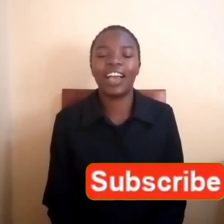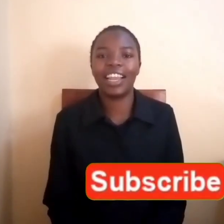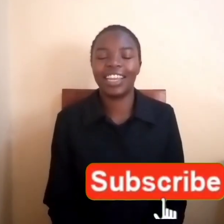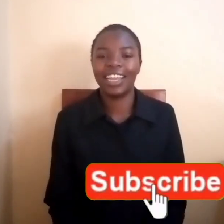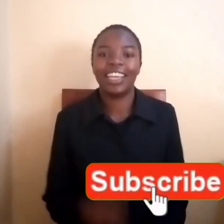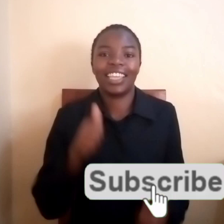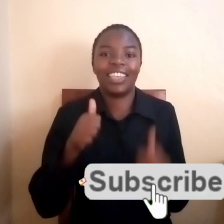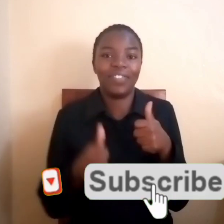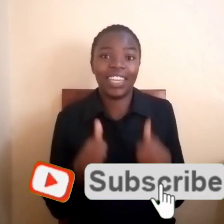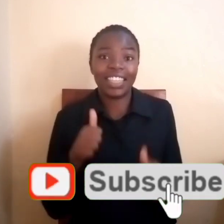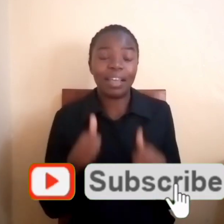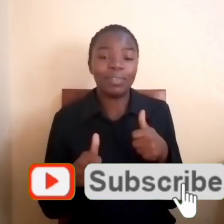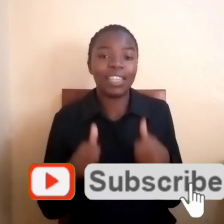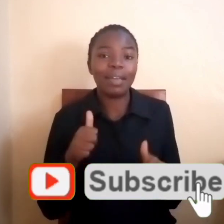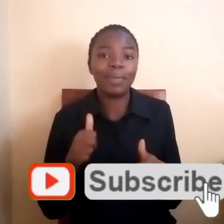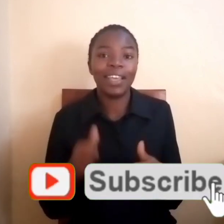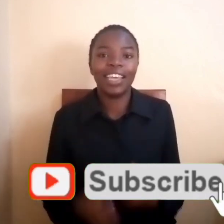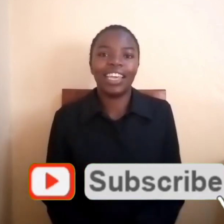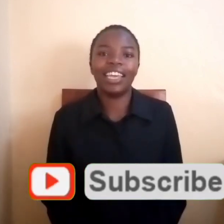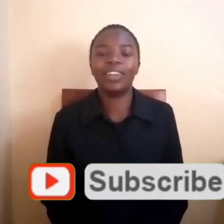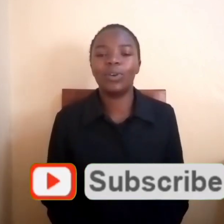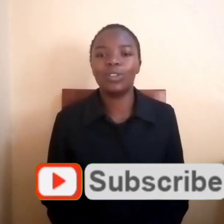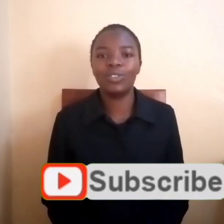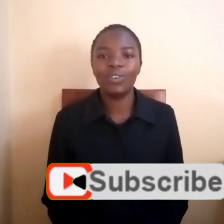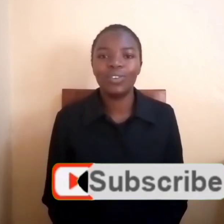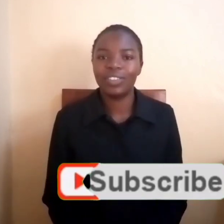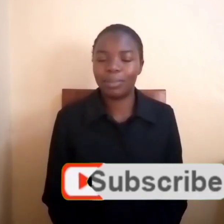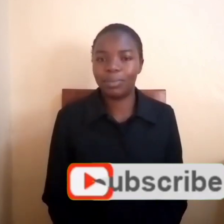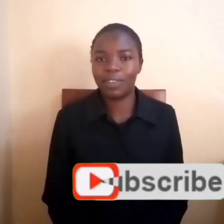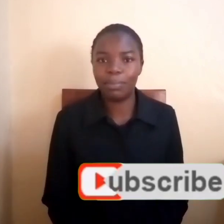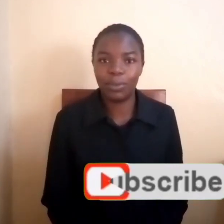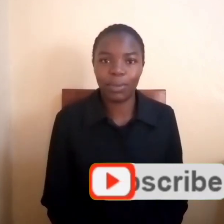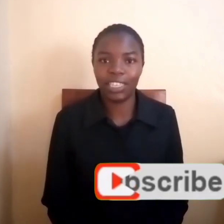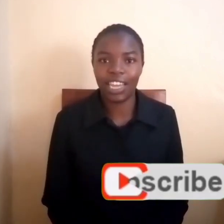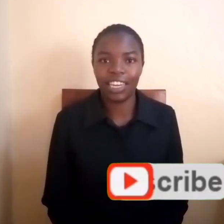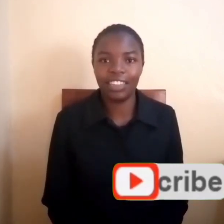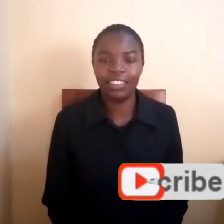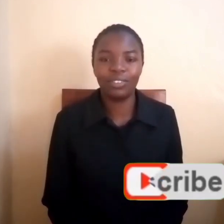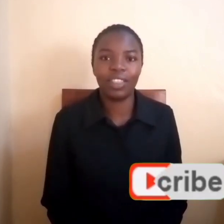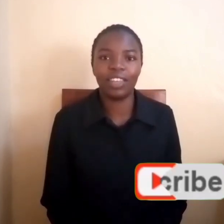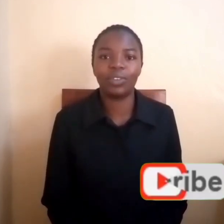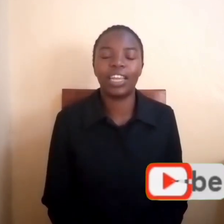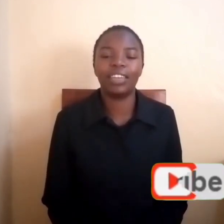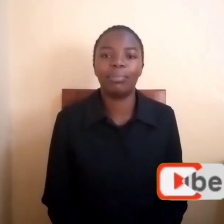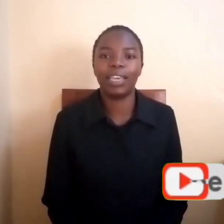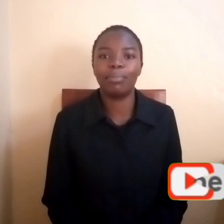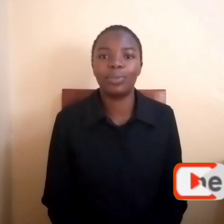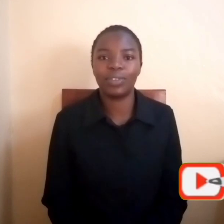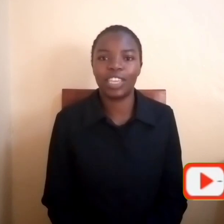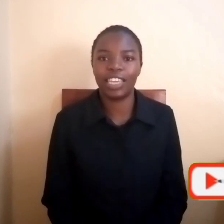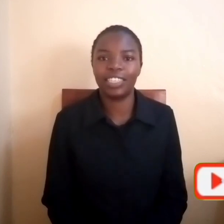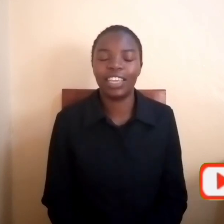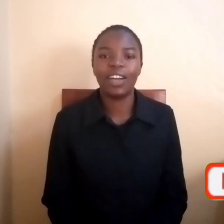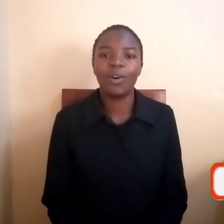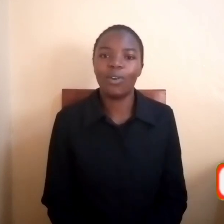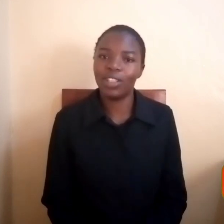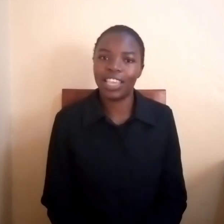can give it a thumbs up and also subscribe to my channel so that you can be able to get all the